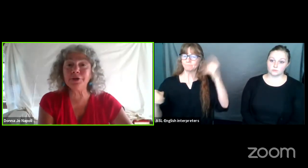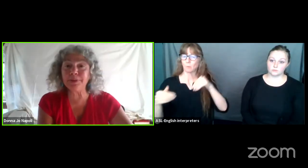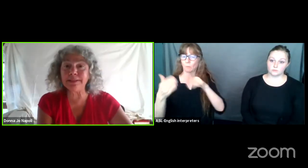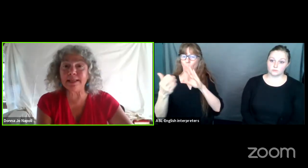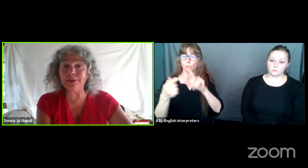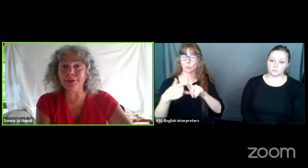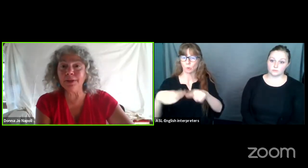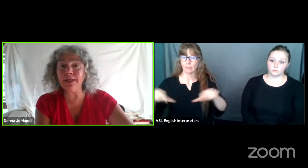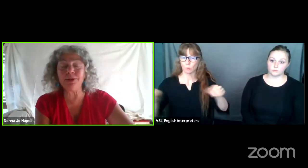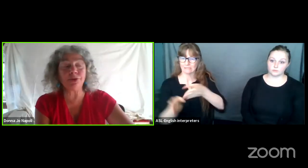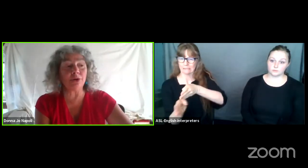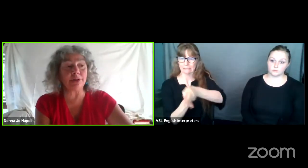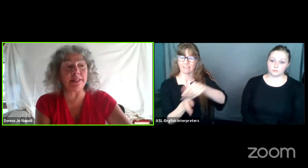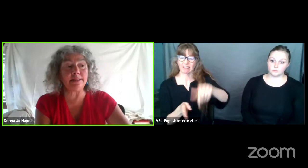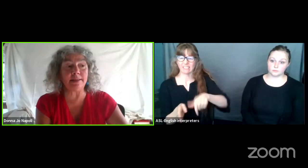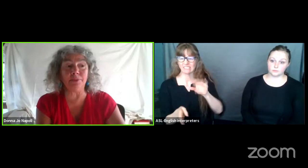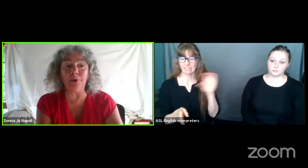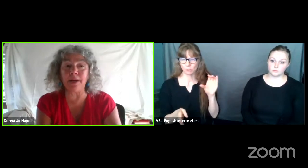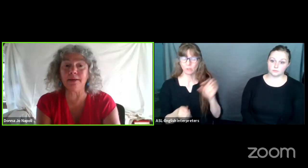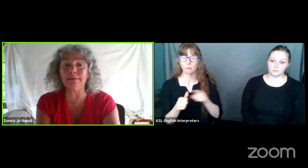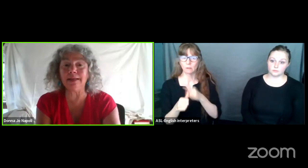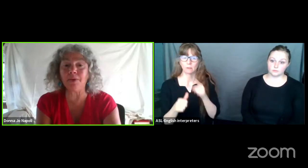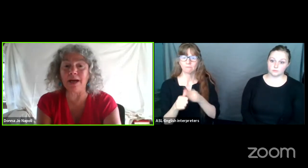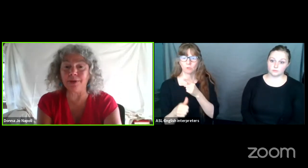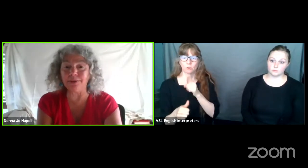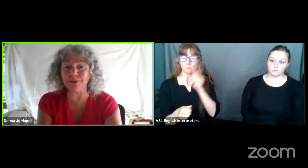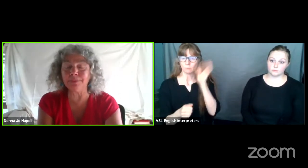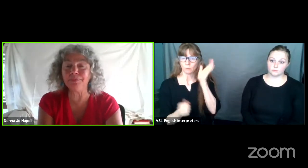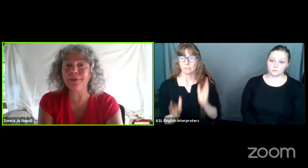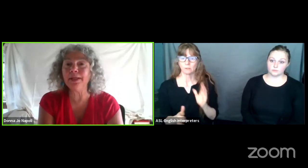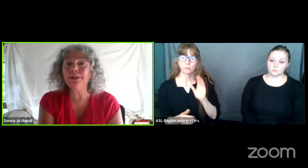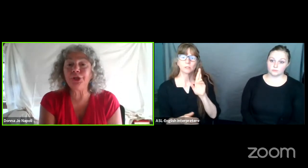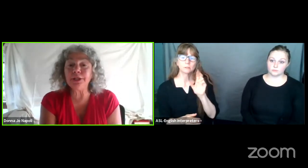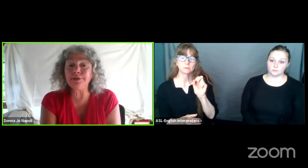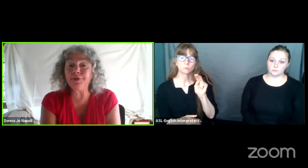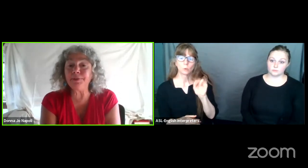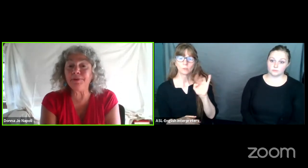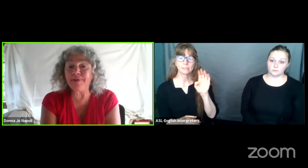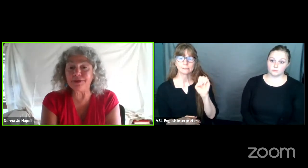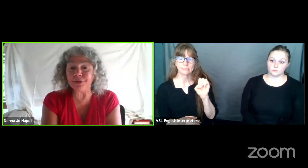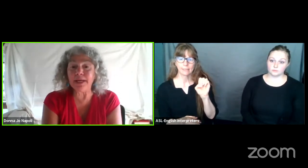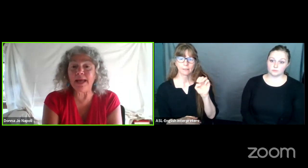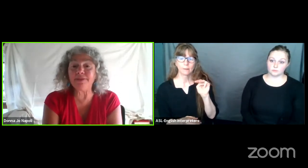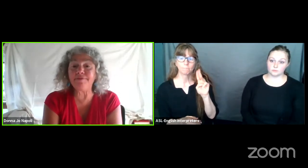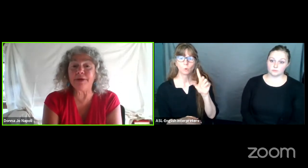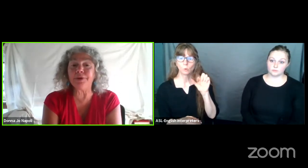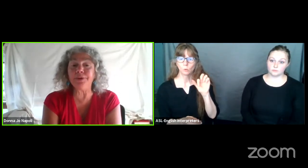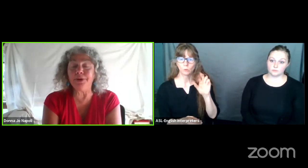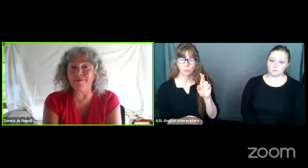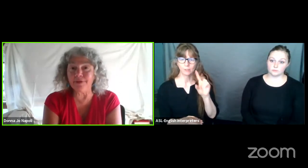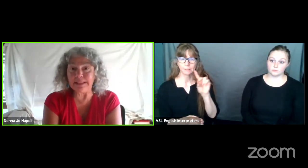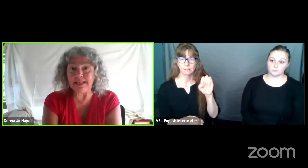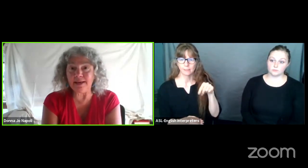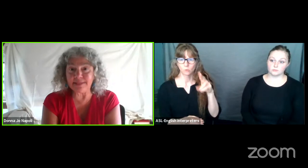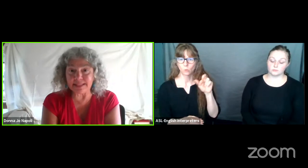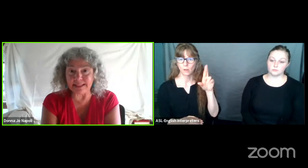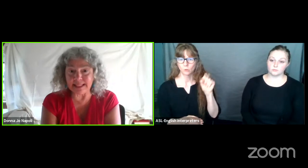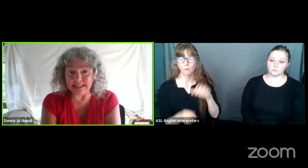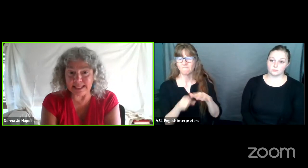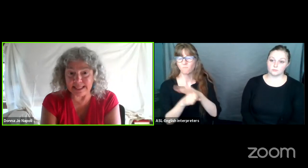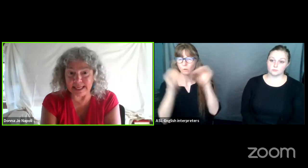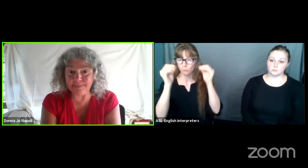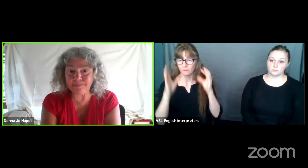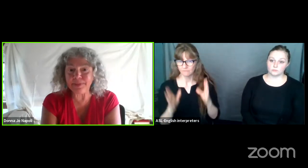Our first presenter is Ronice Muller de Quadros. She is full professor at the Federal University of